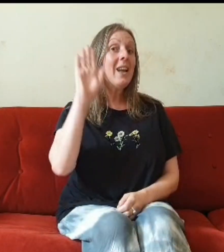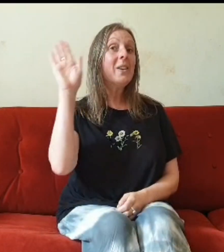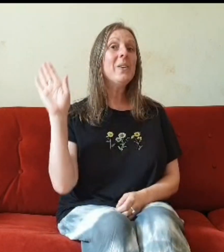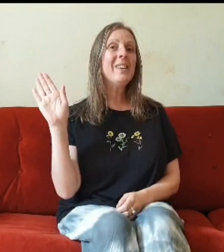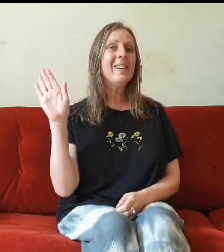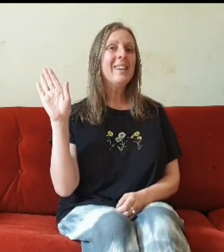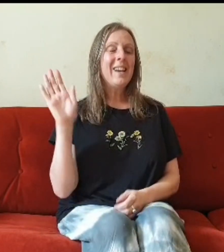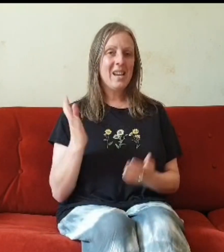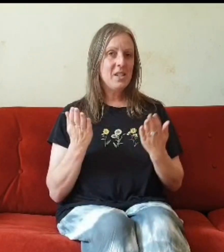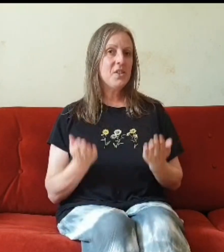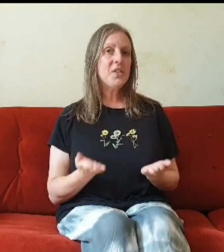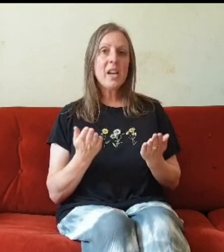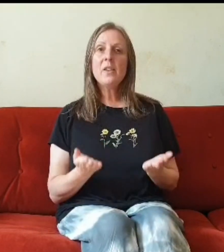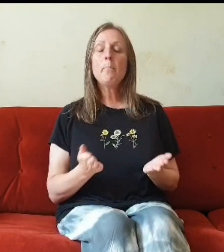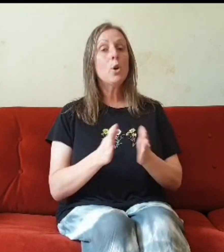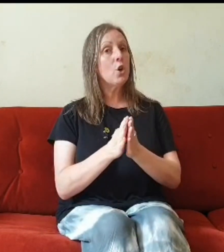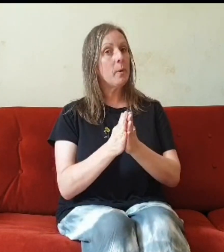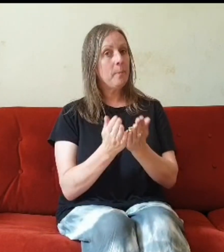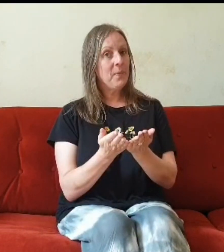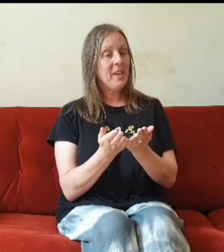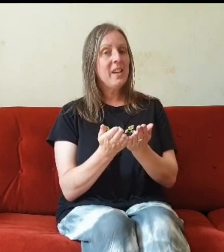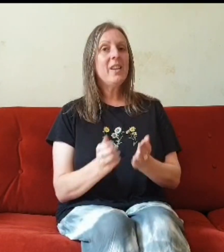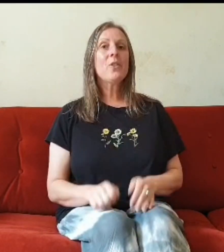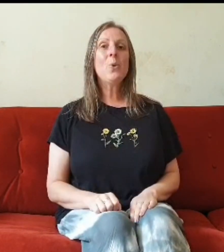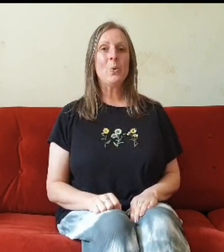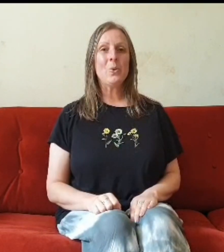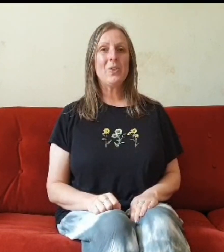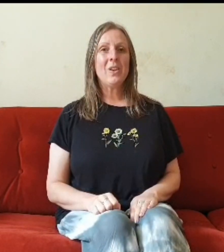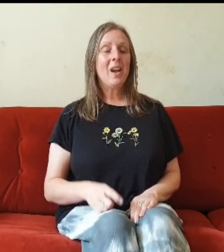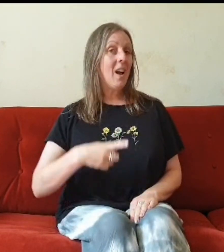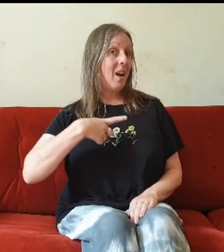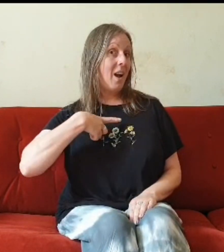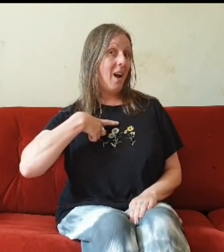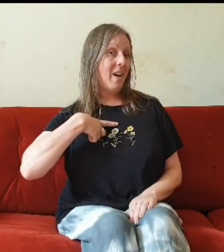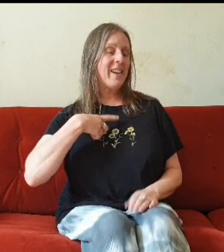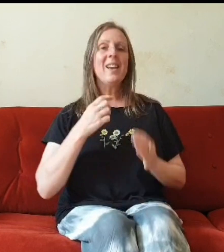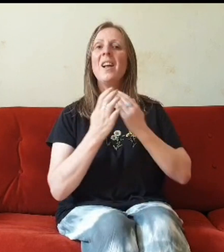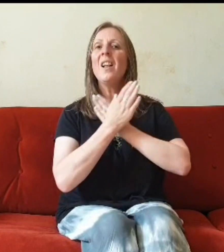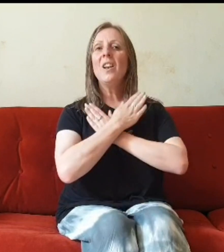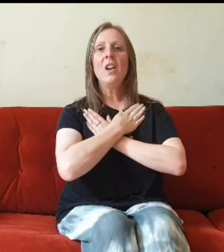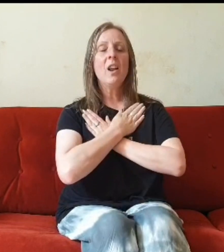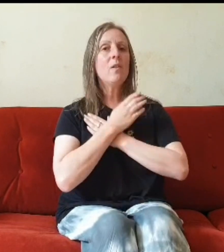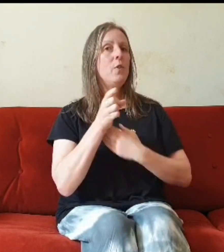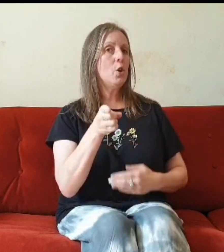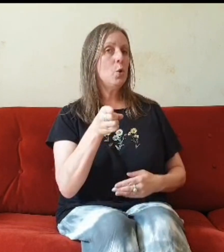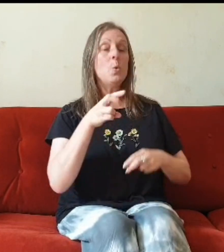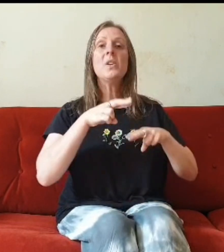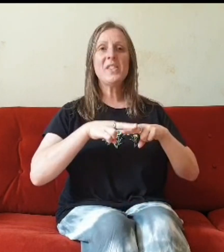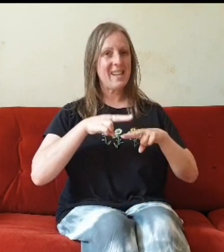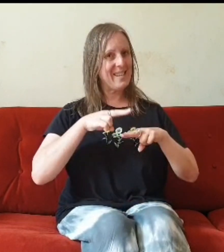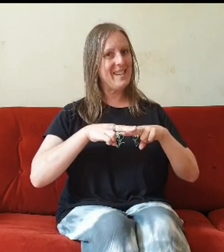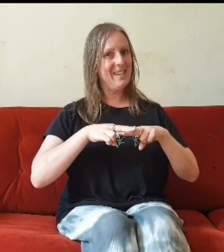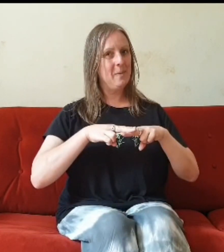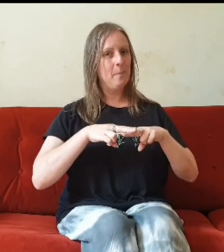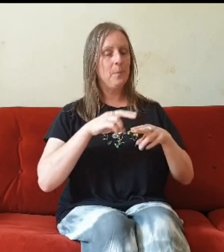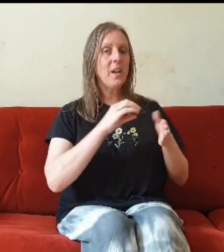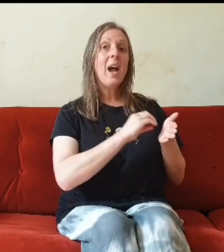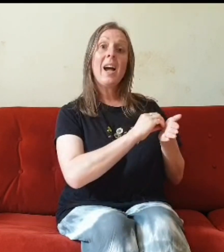Hello! Today's book is called I Love You, Daddy, and